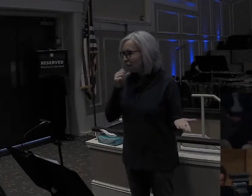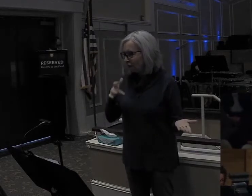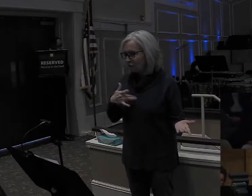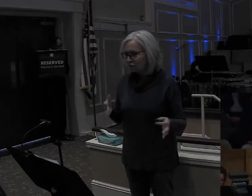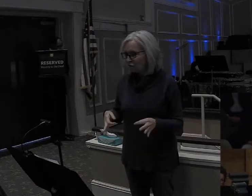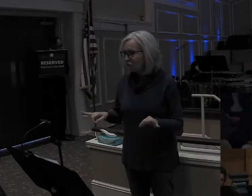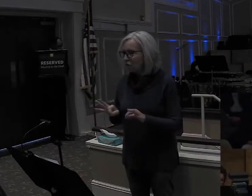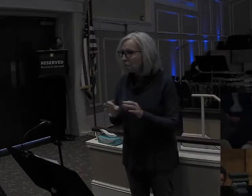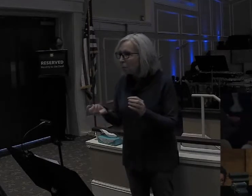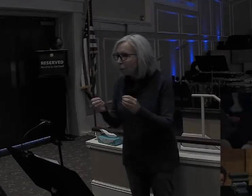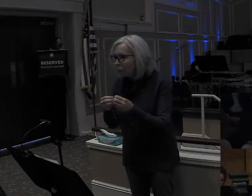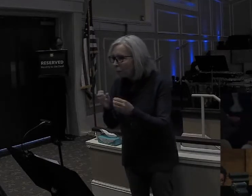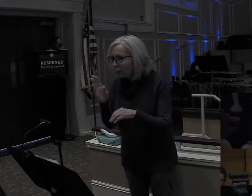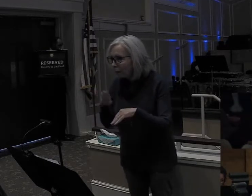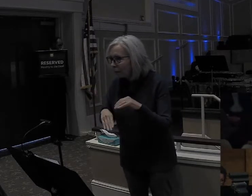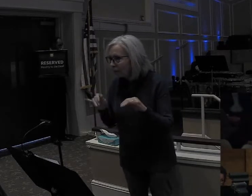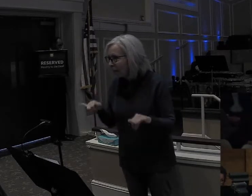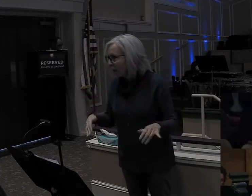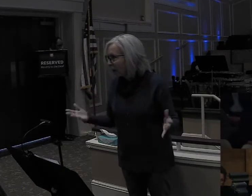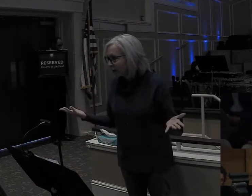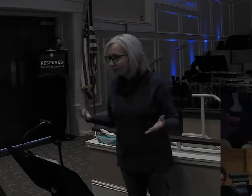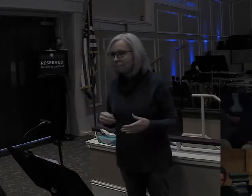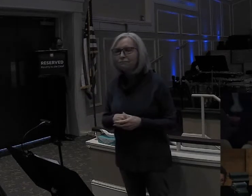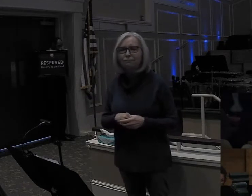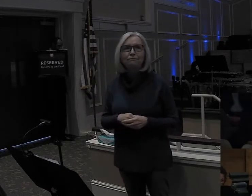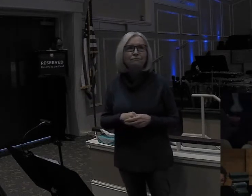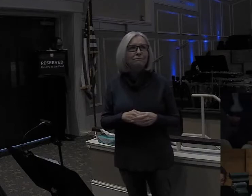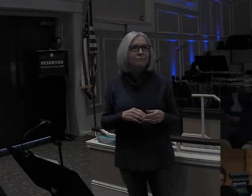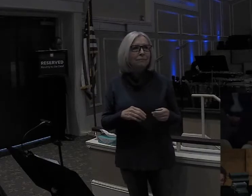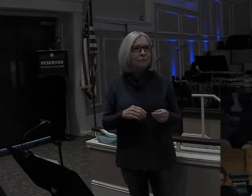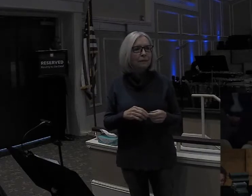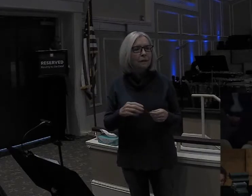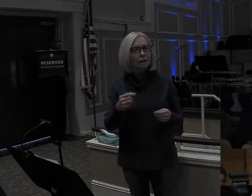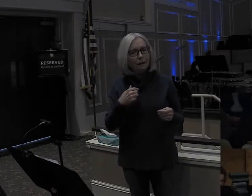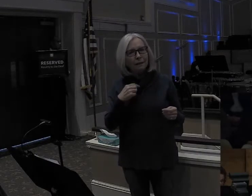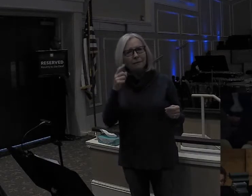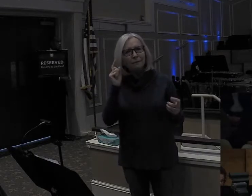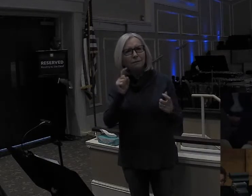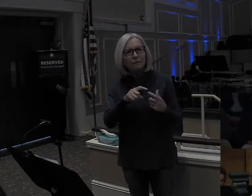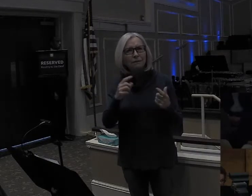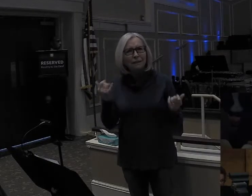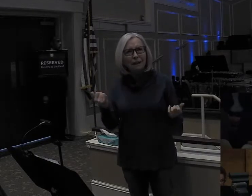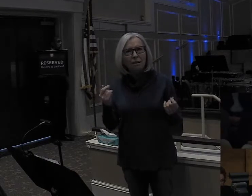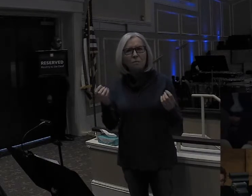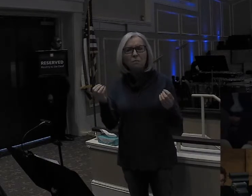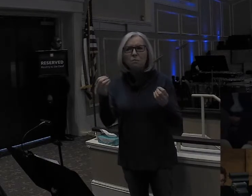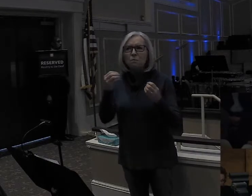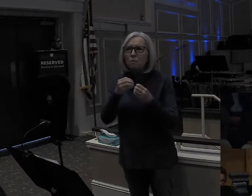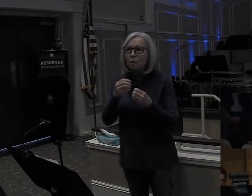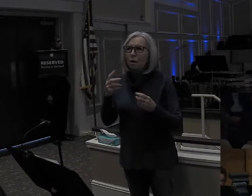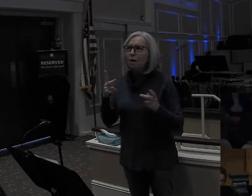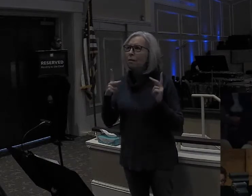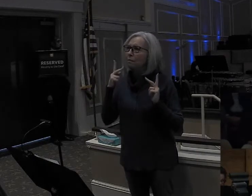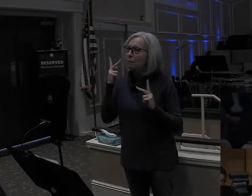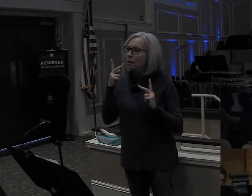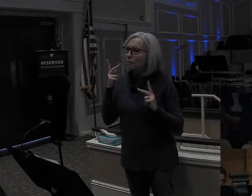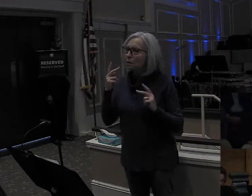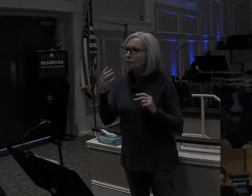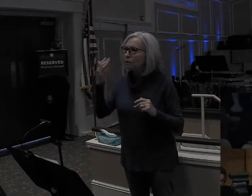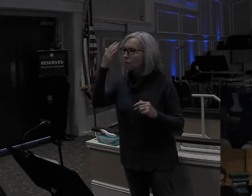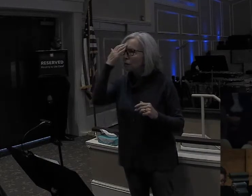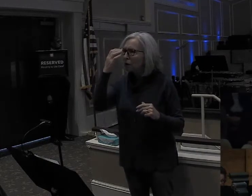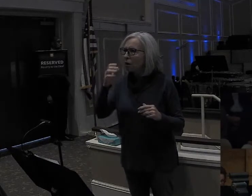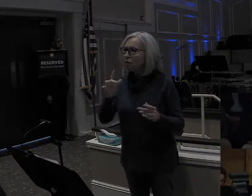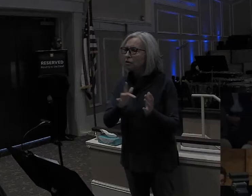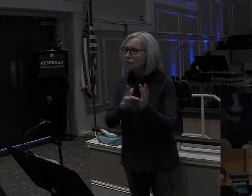because as we've seen people come to Christ, I've realized more and more, and I saw this in my fraternity back in college, that